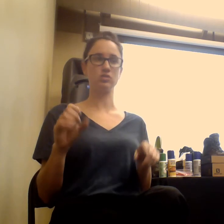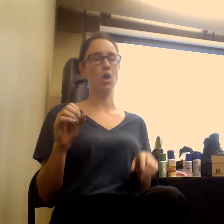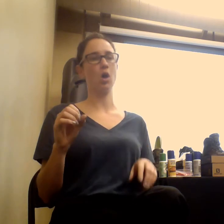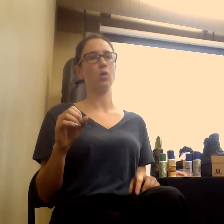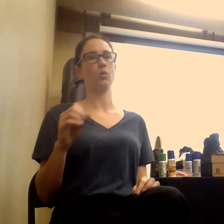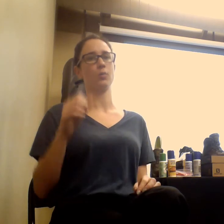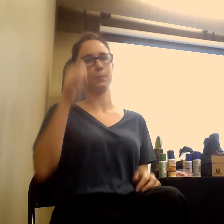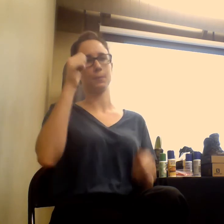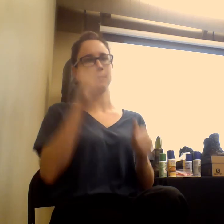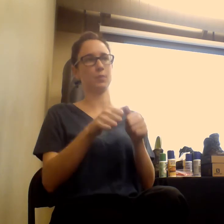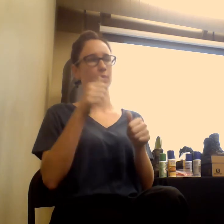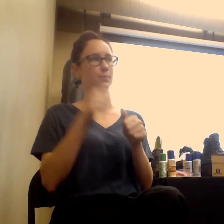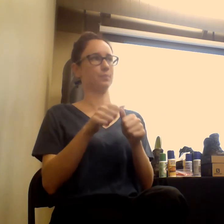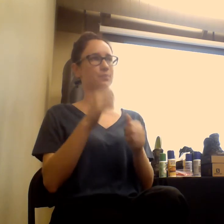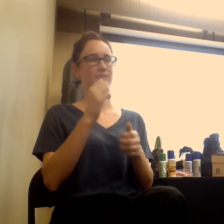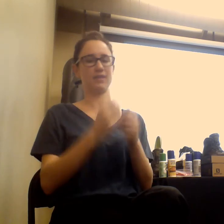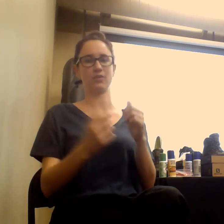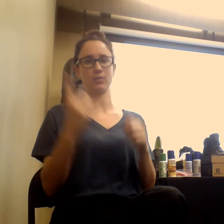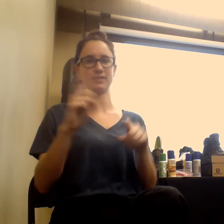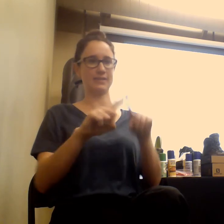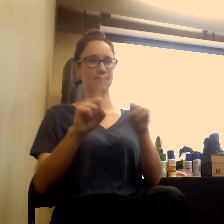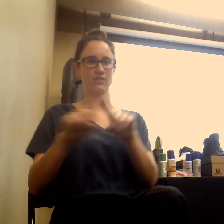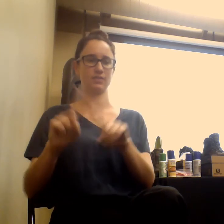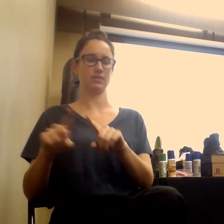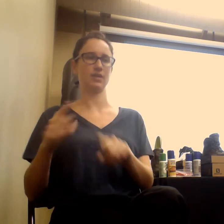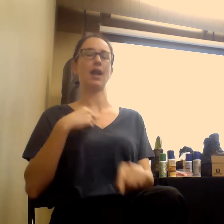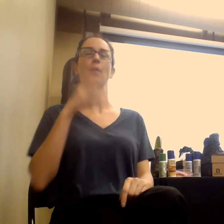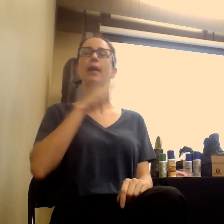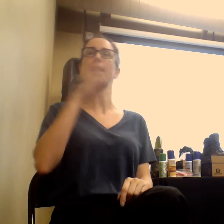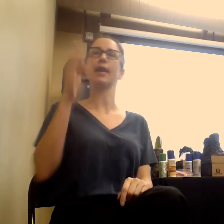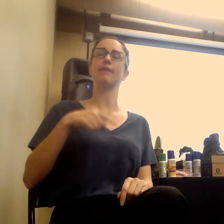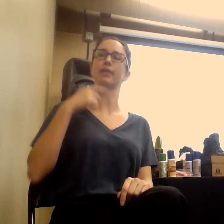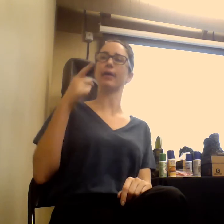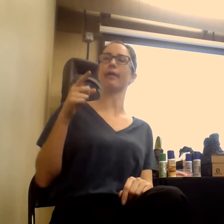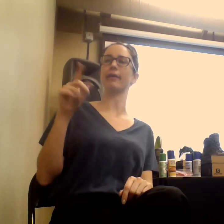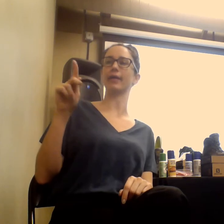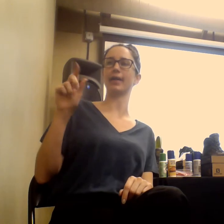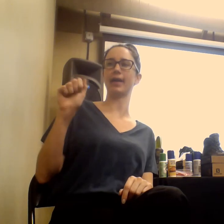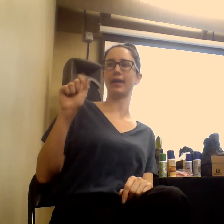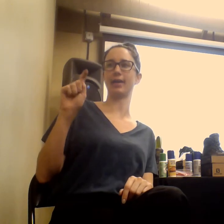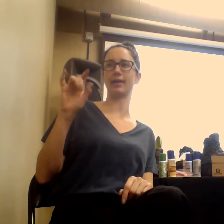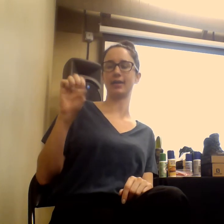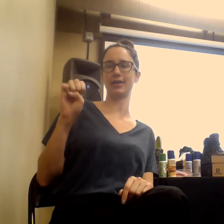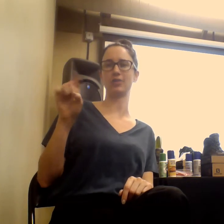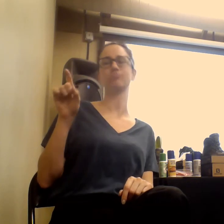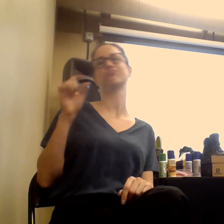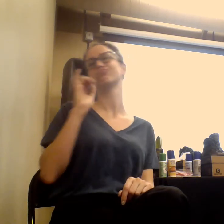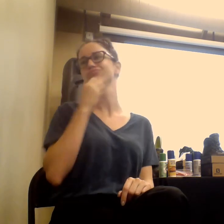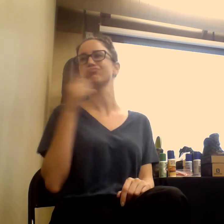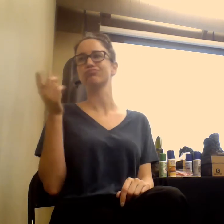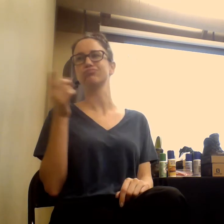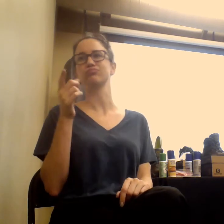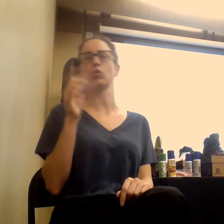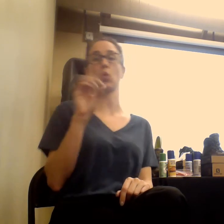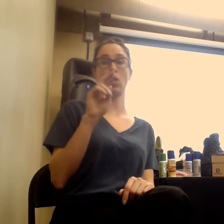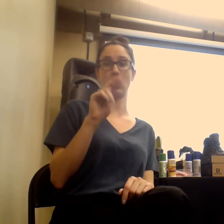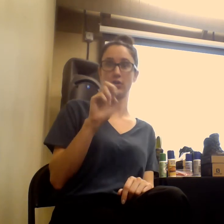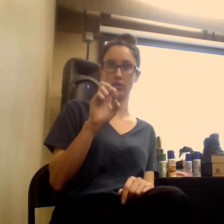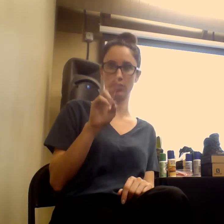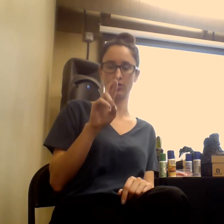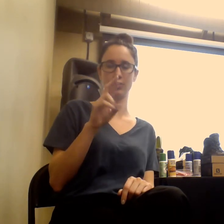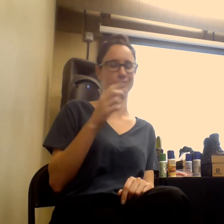different. Like I would never tell Katie Spire she's wrong. I would never tell Connor Puckett he was wrong. We just have different